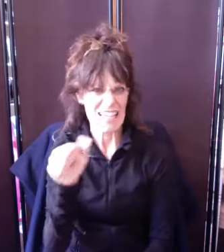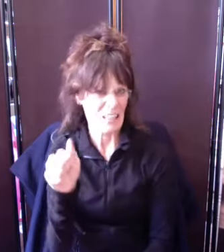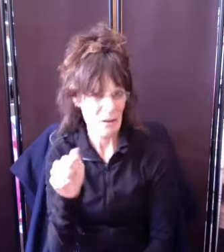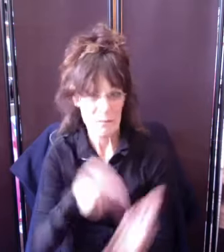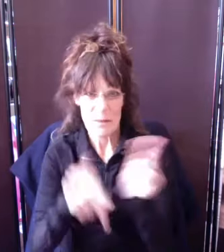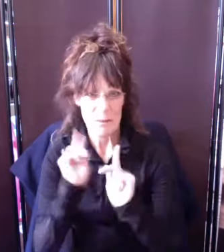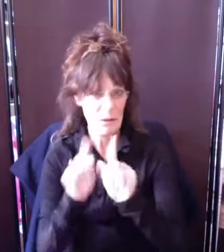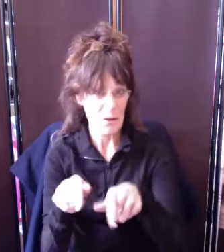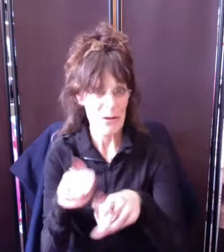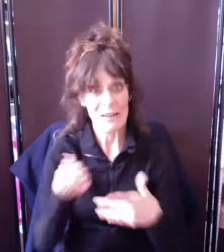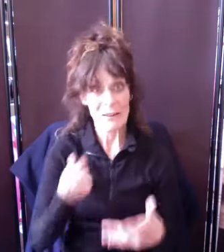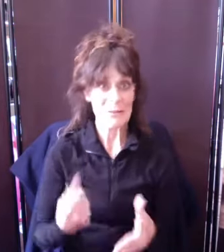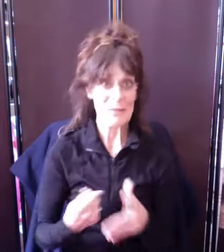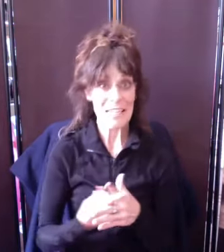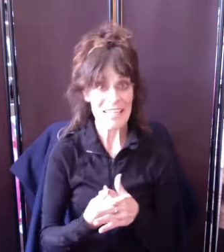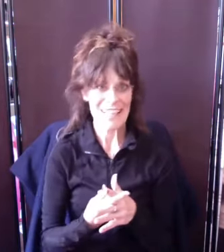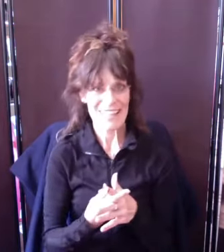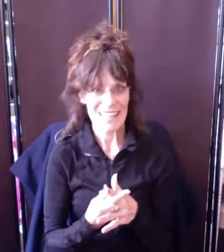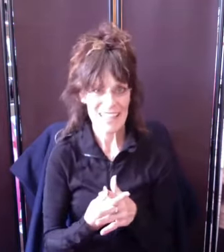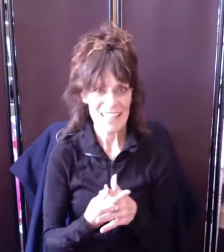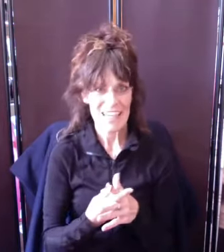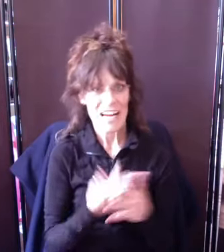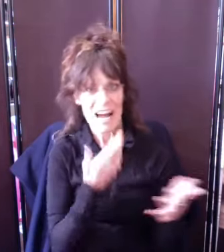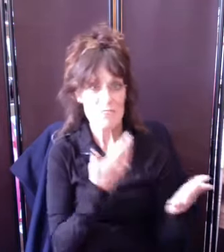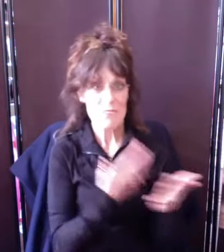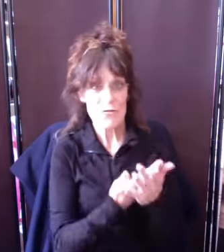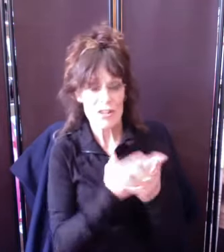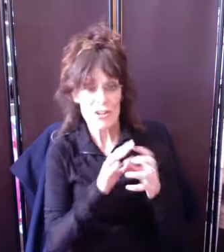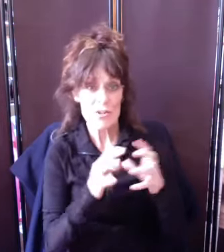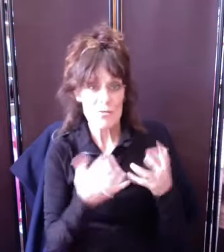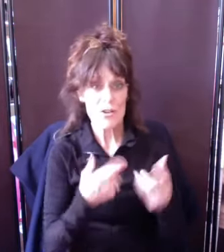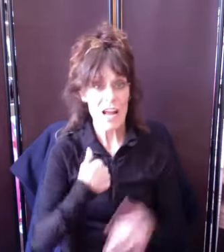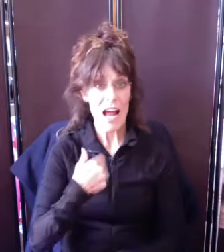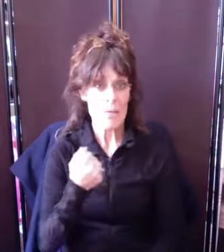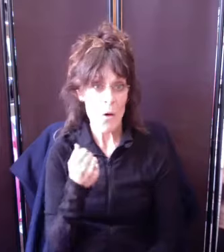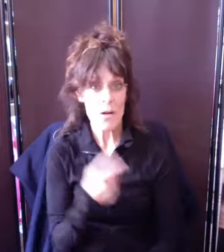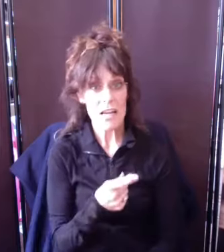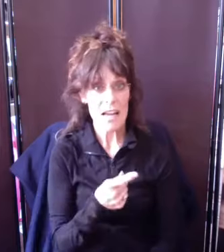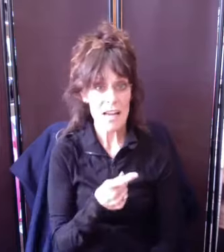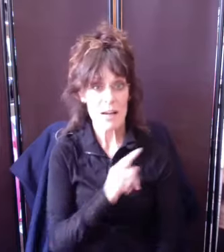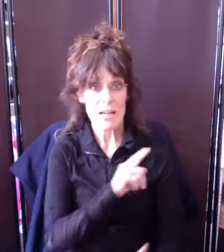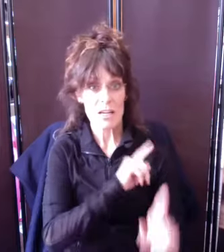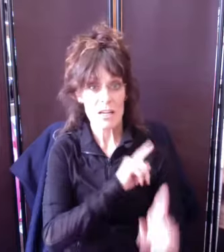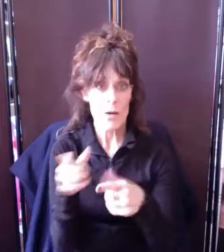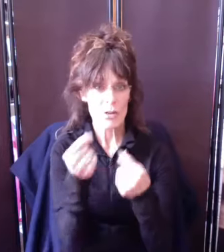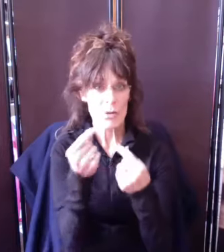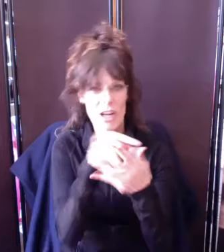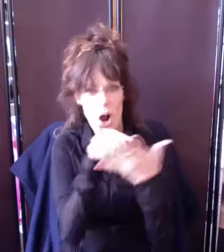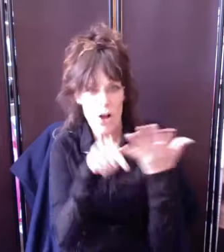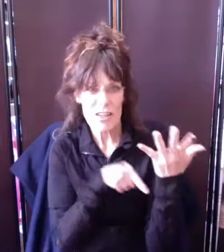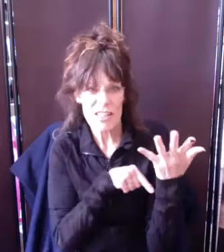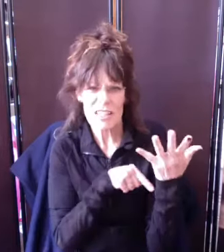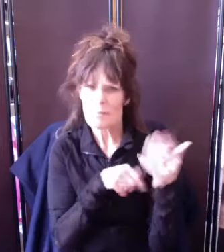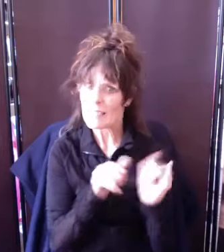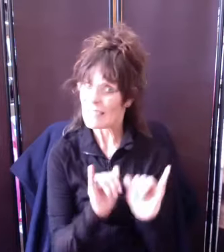me, I'm proving to the world that I'm okay by going and doing all of these things. And yet I'm being dropped off at